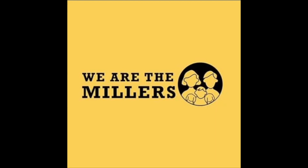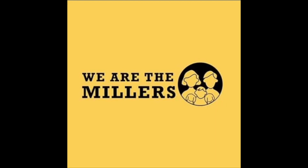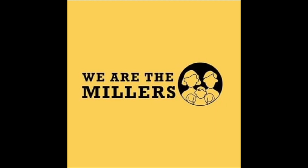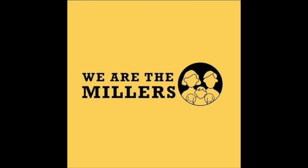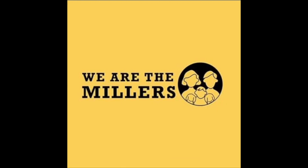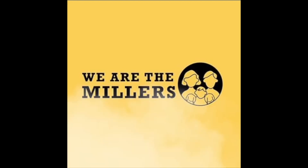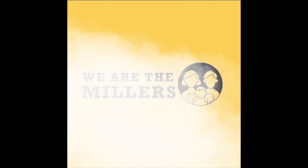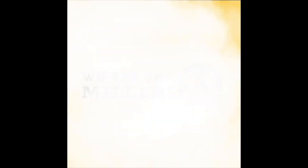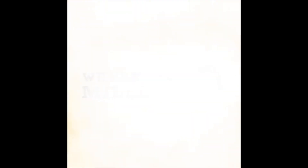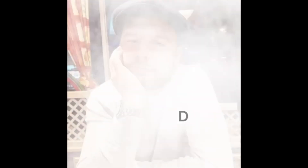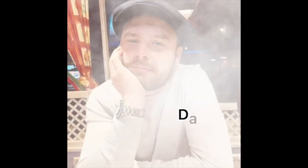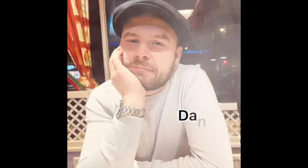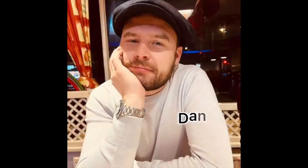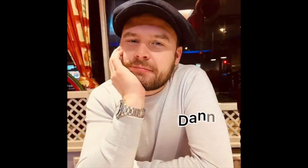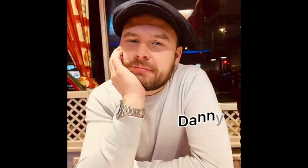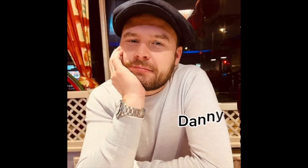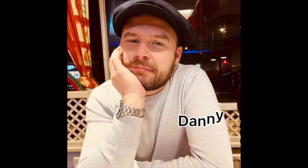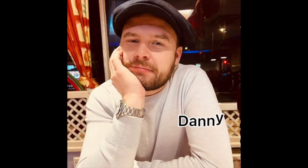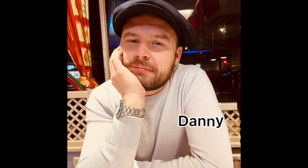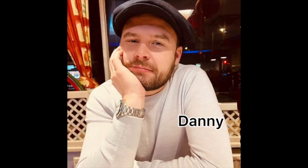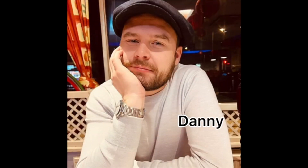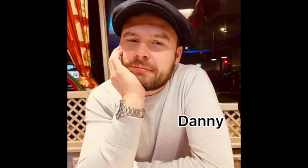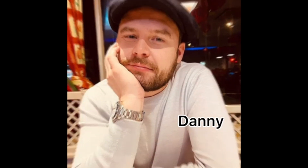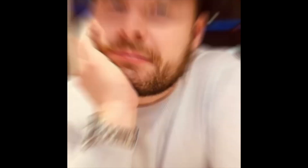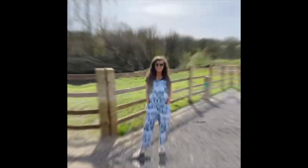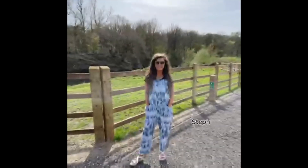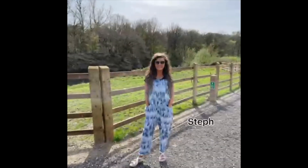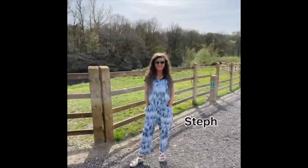I do ba do ba do, I do ba do ba do do do do do.